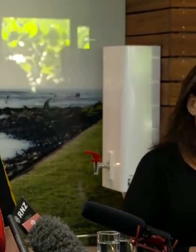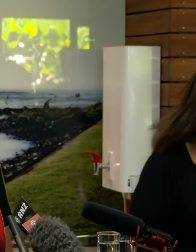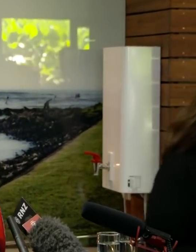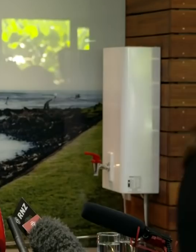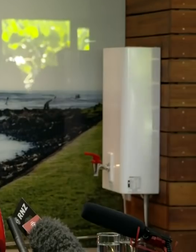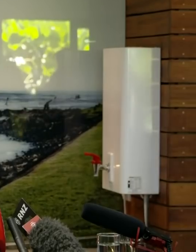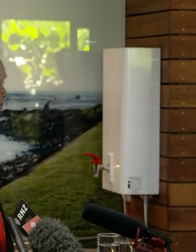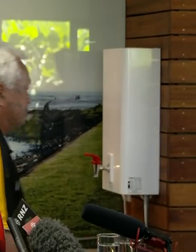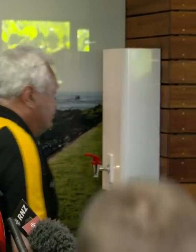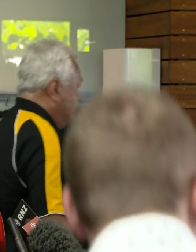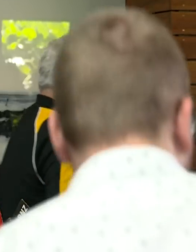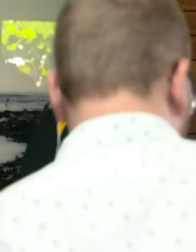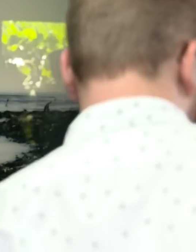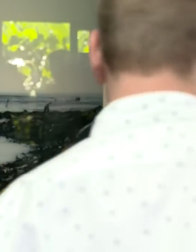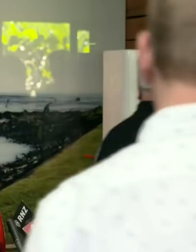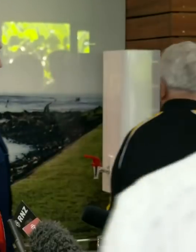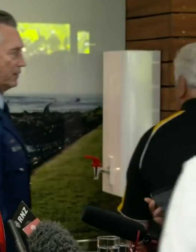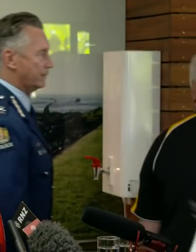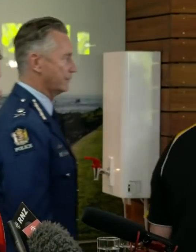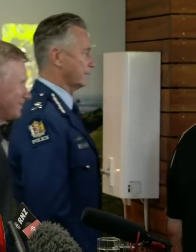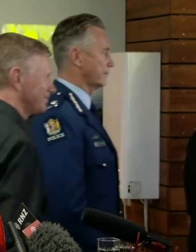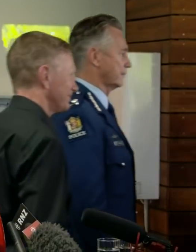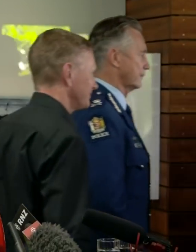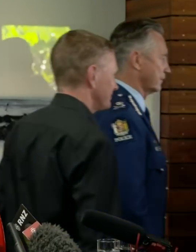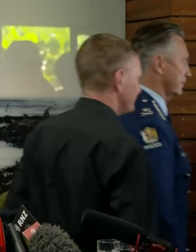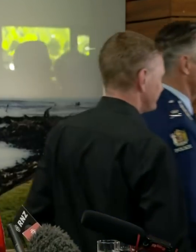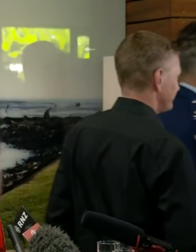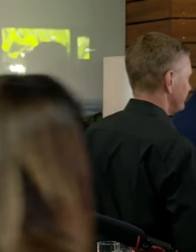ora. Chair.